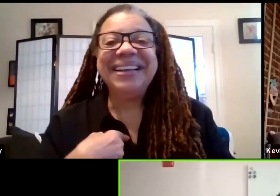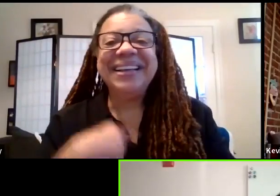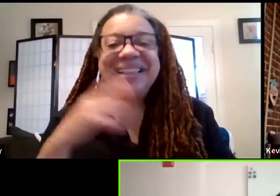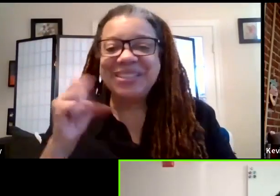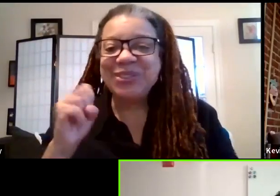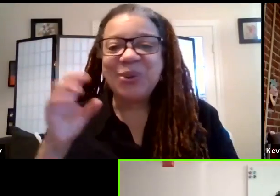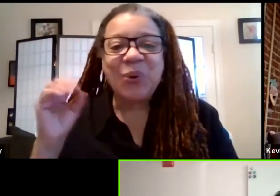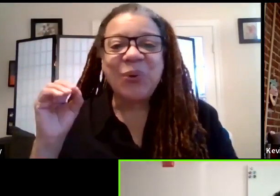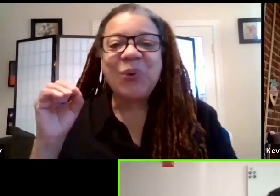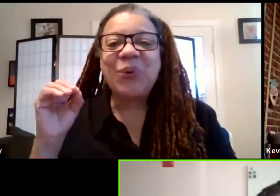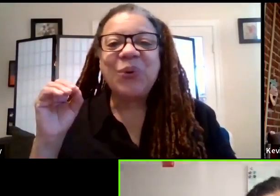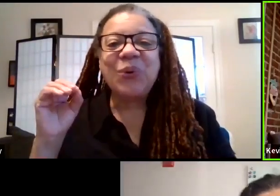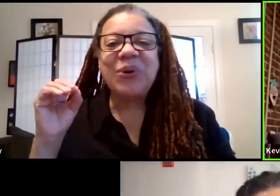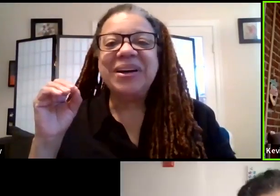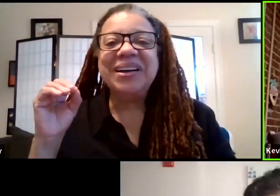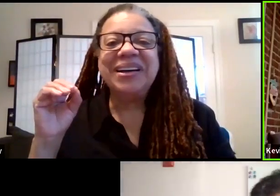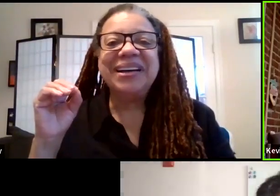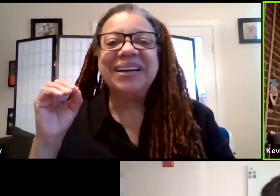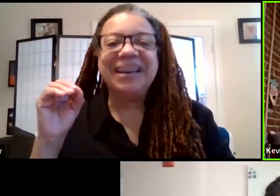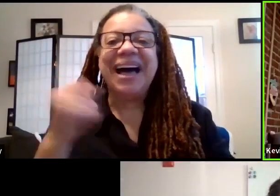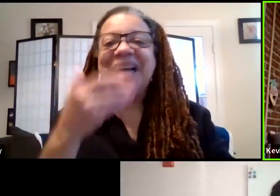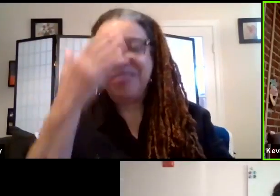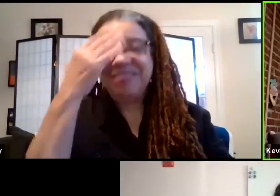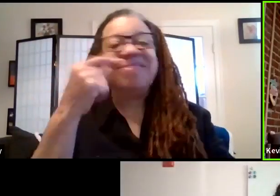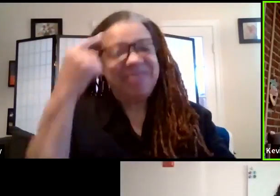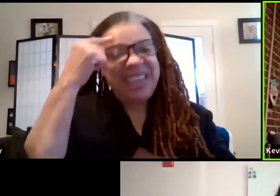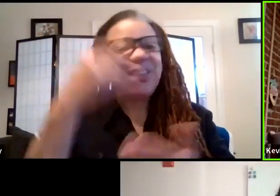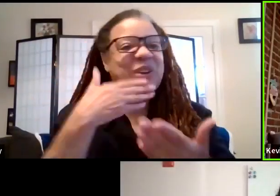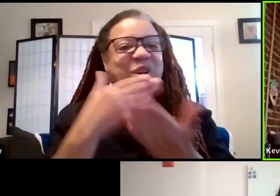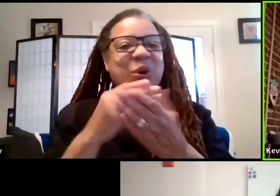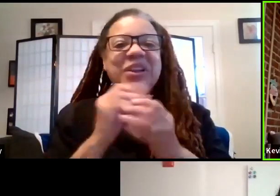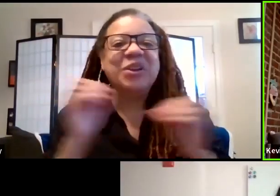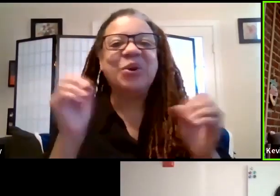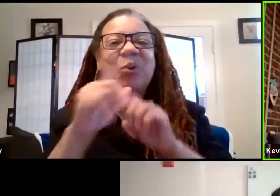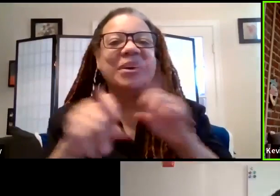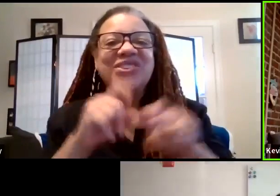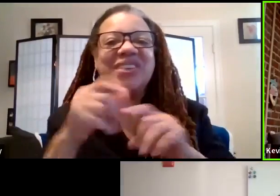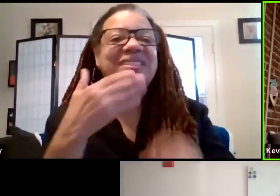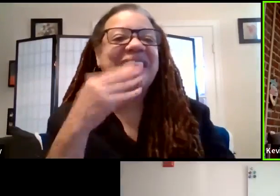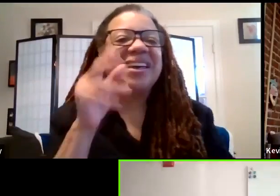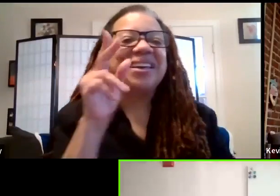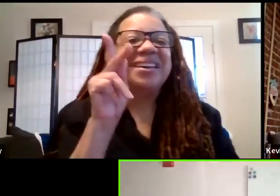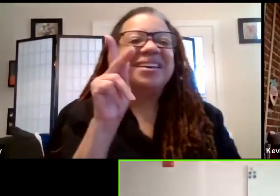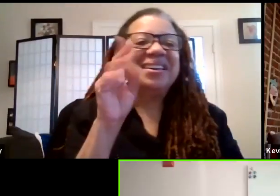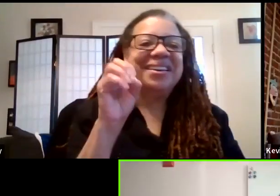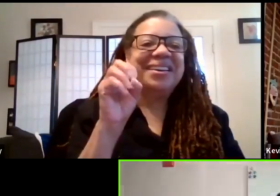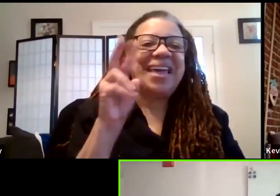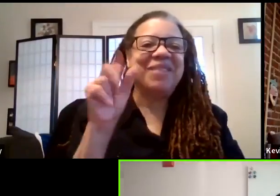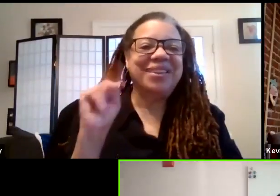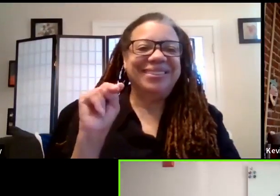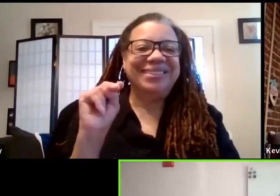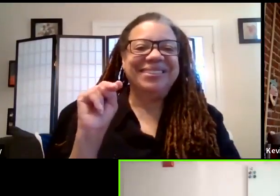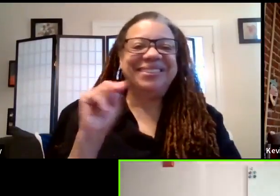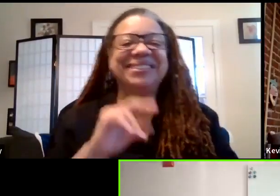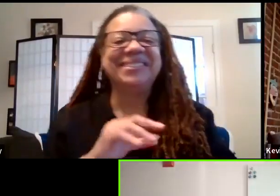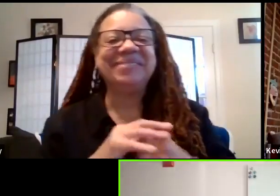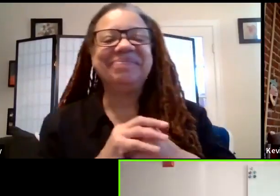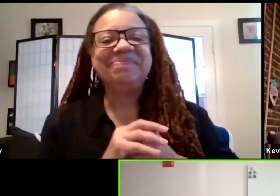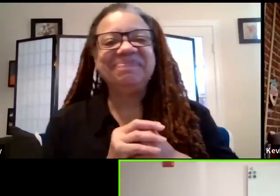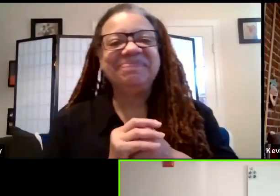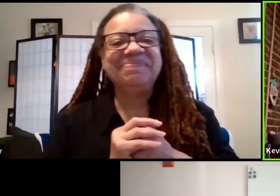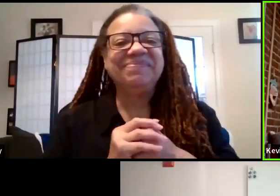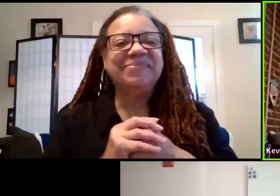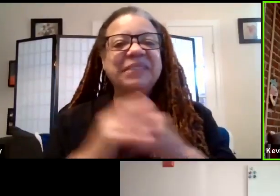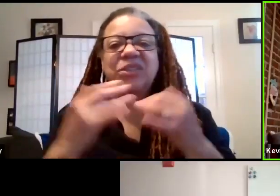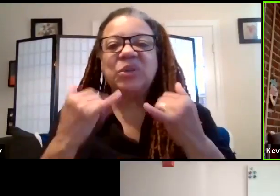So if someone, I think you're in good shape. okay, thank you, Kevin. Right. So yeah. So why don't we move